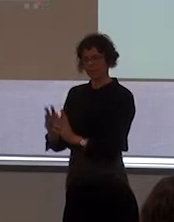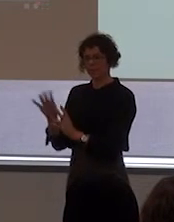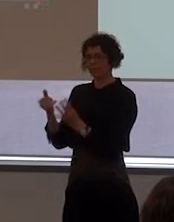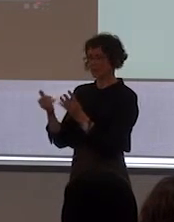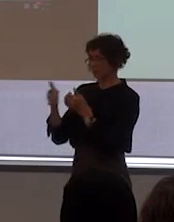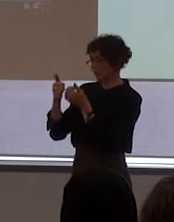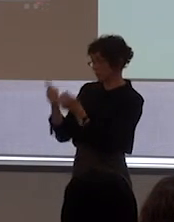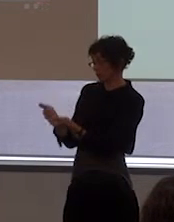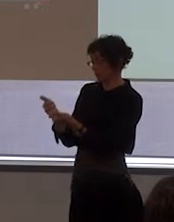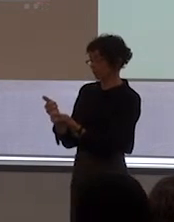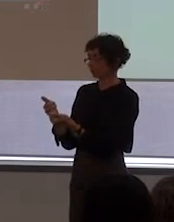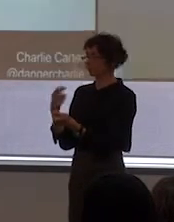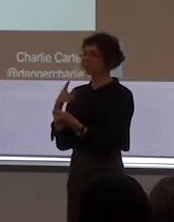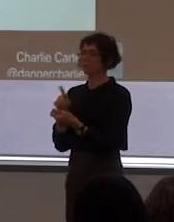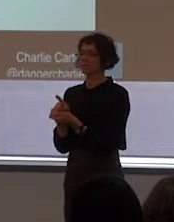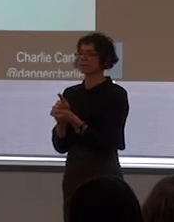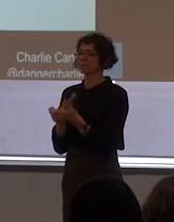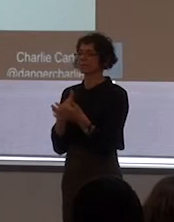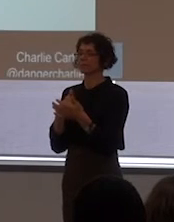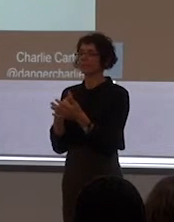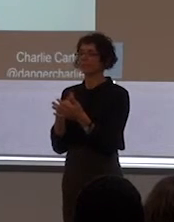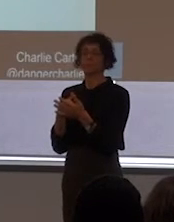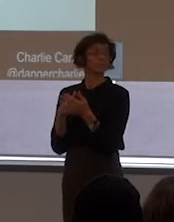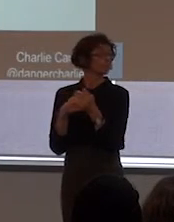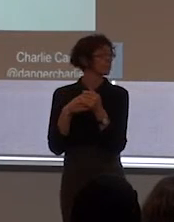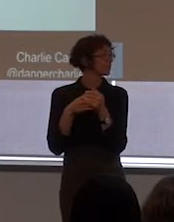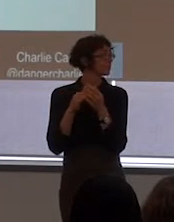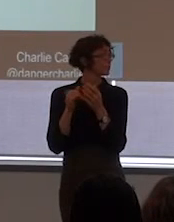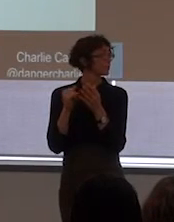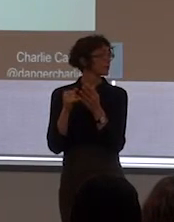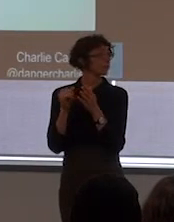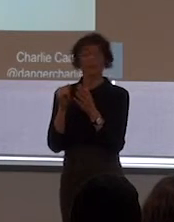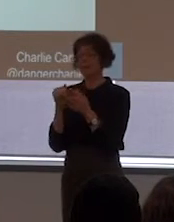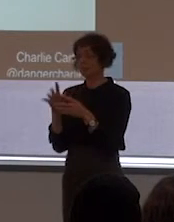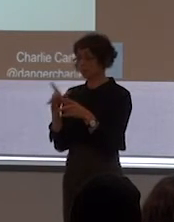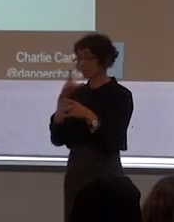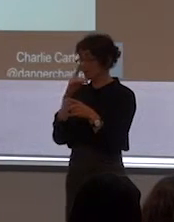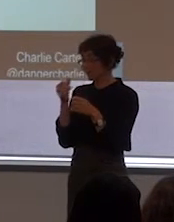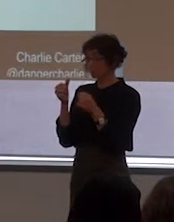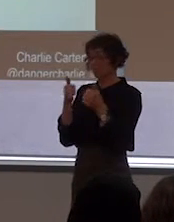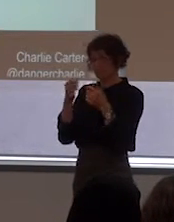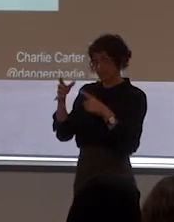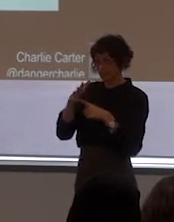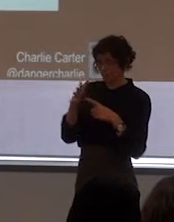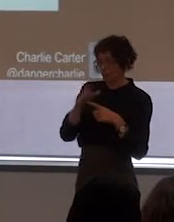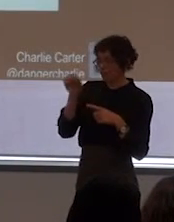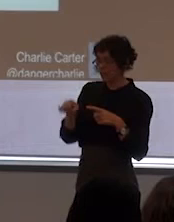at blocking spam, but they're very important at blocking, potentially, your audience.